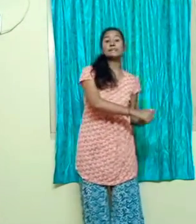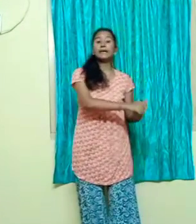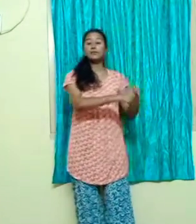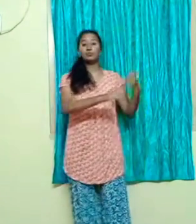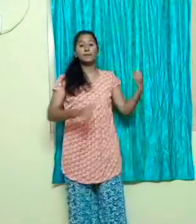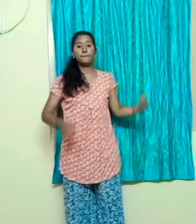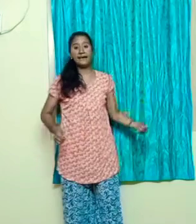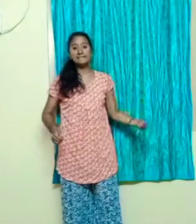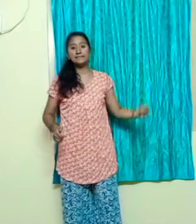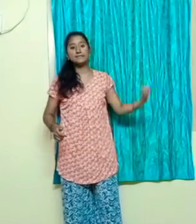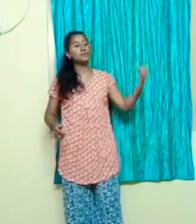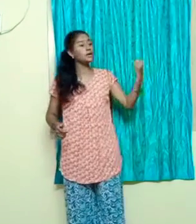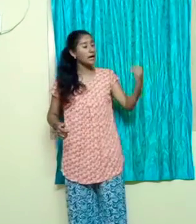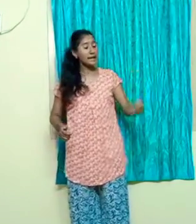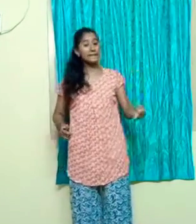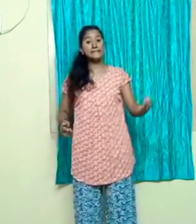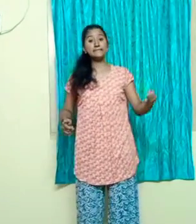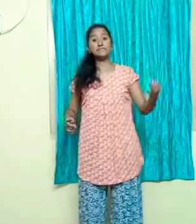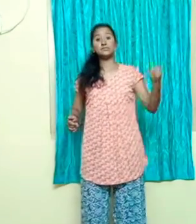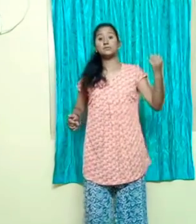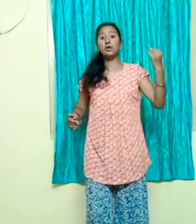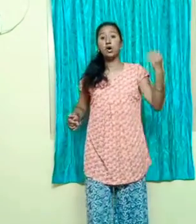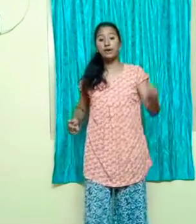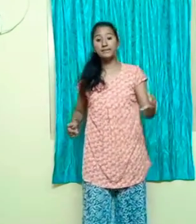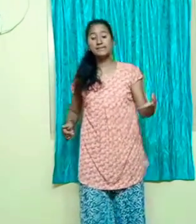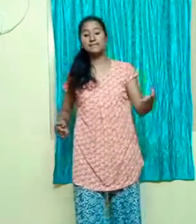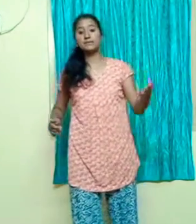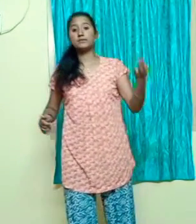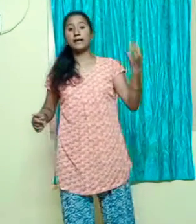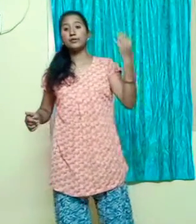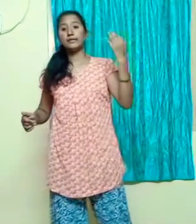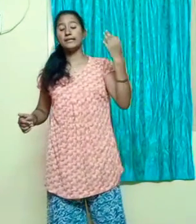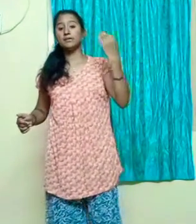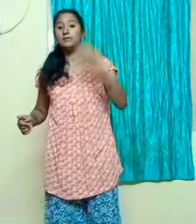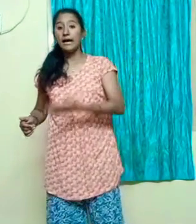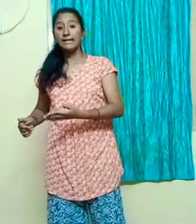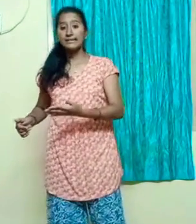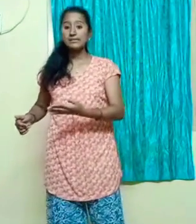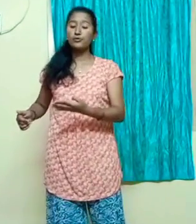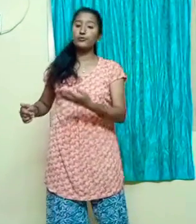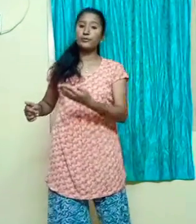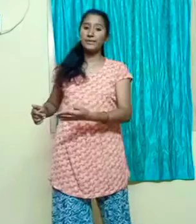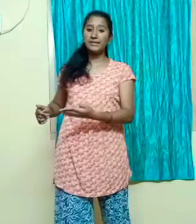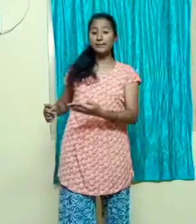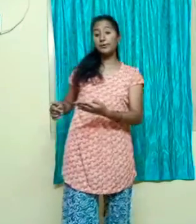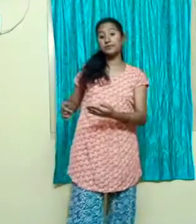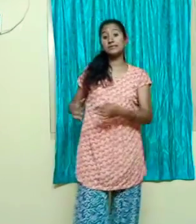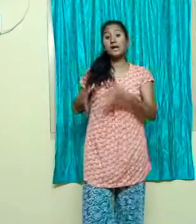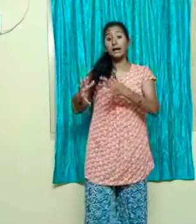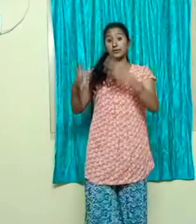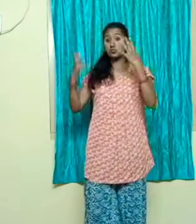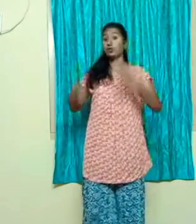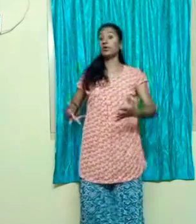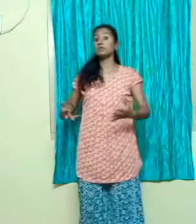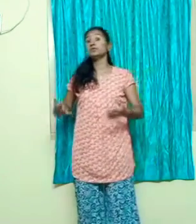slide rule, Pascaline, analytical engine, Holbrook's tabulator, Athena's of Berry computers, and so on